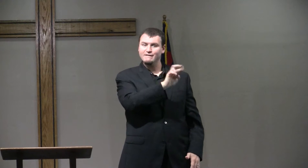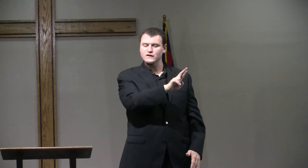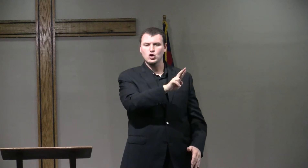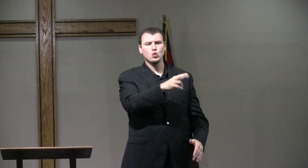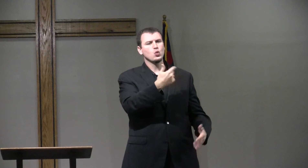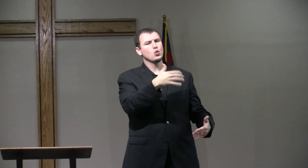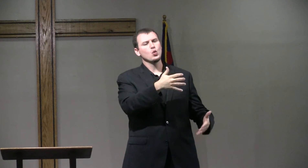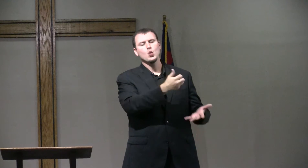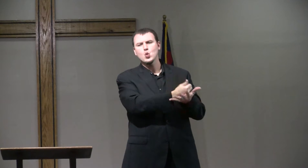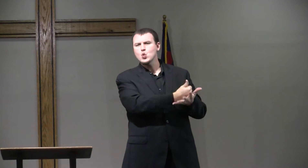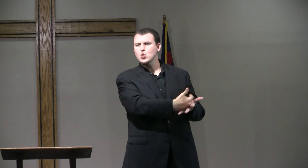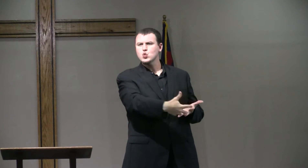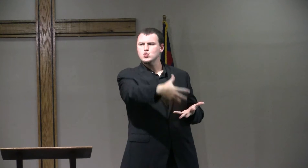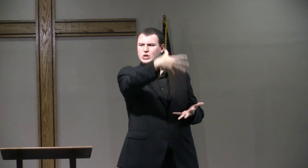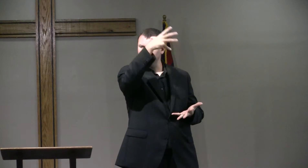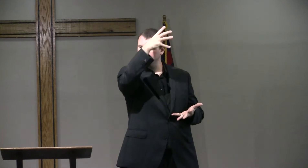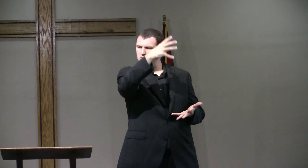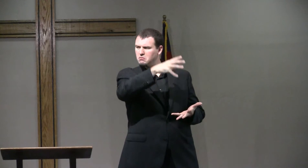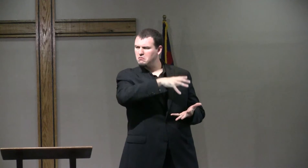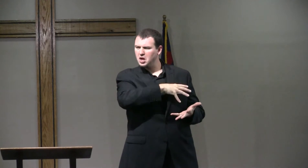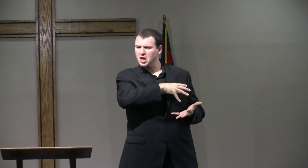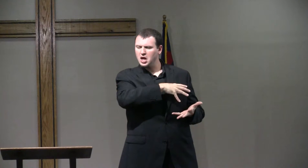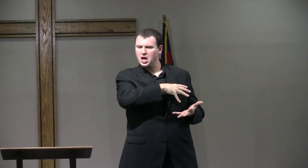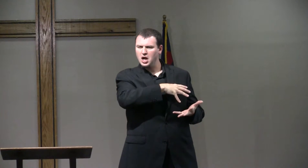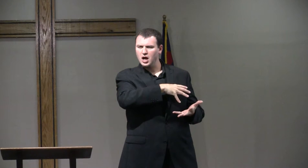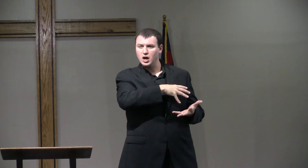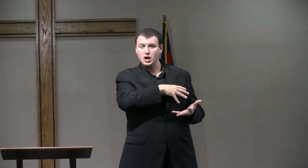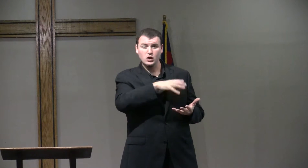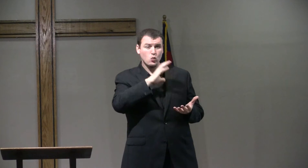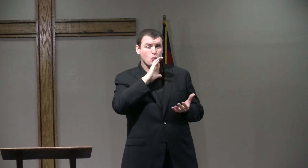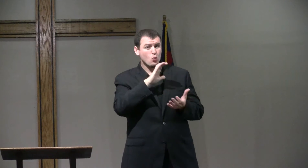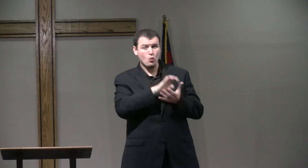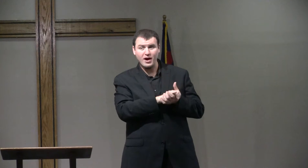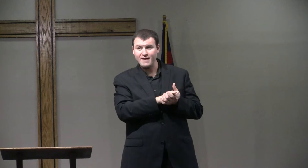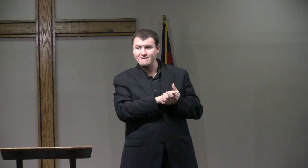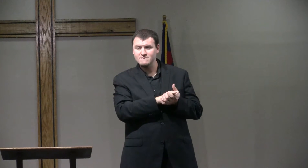And Potiphar was a very rich man.